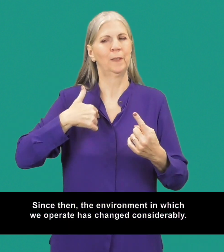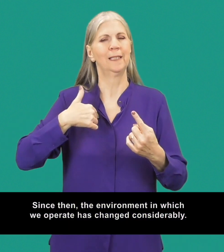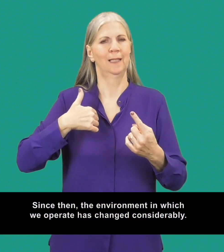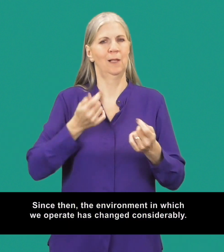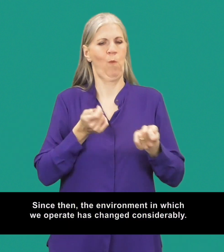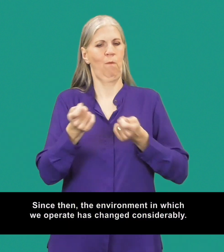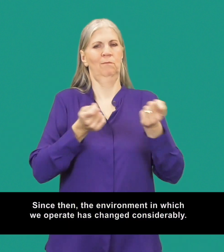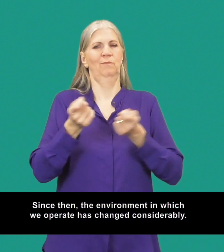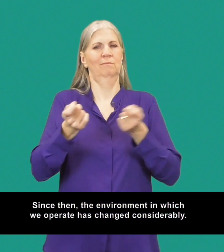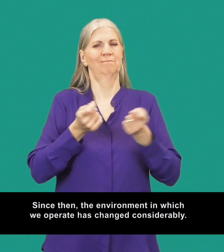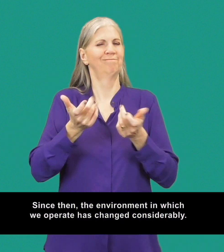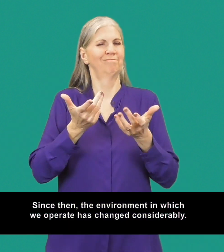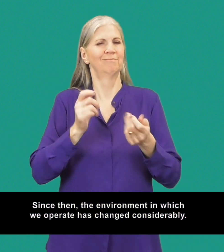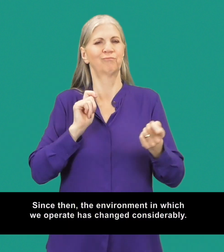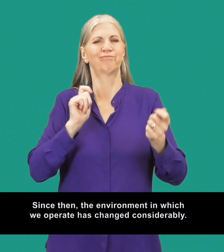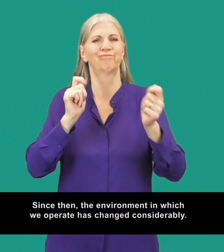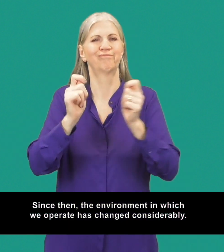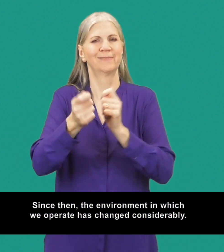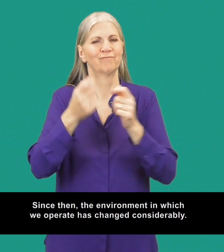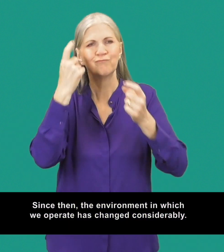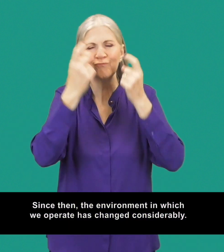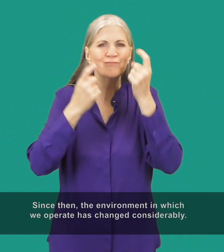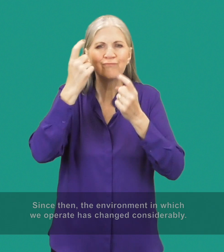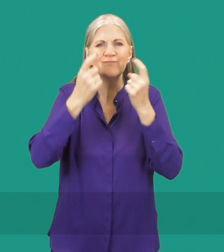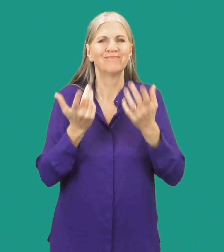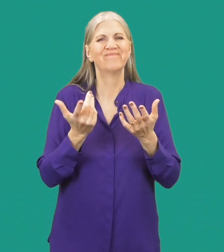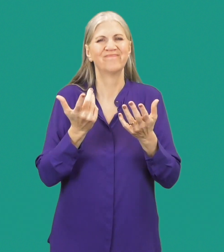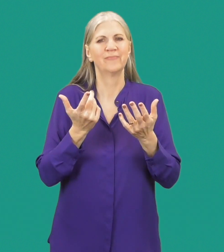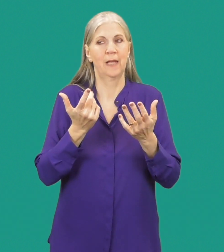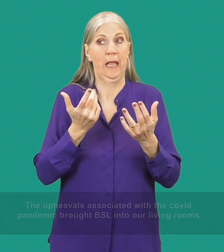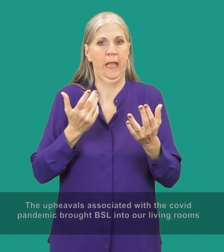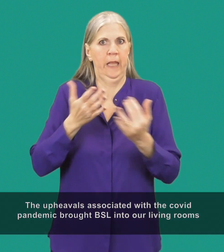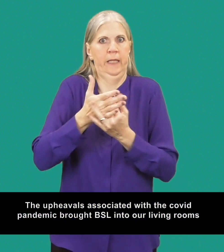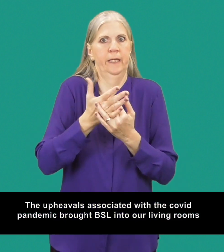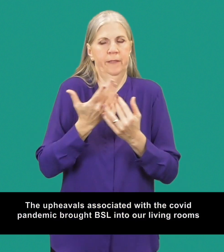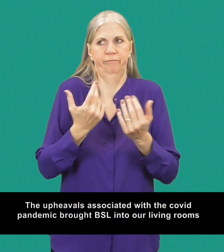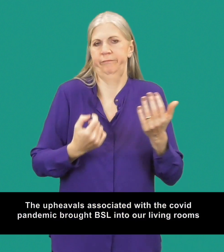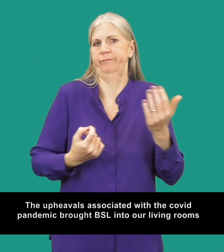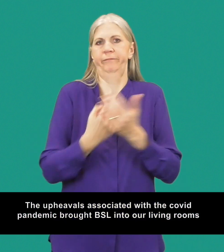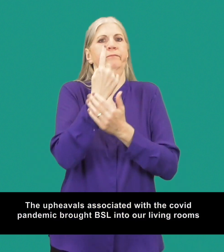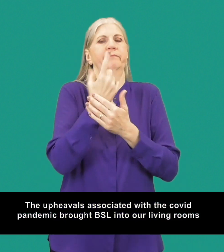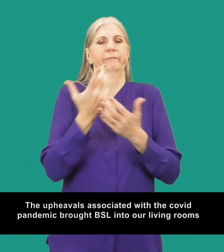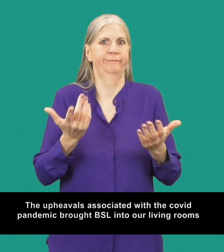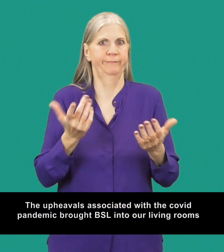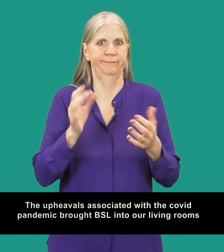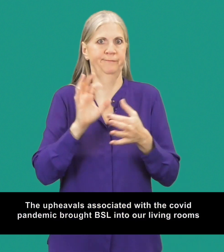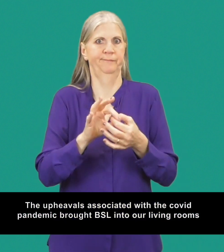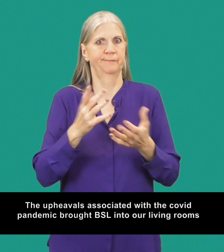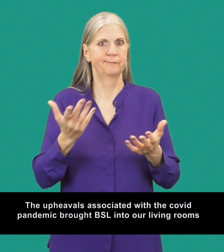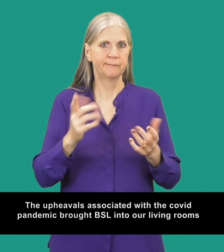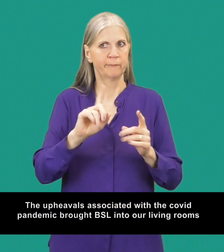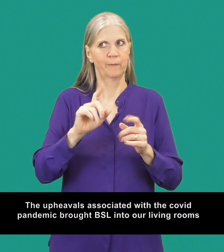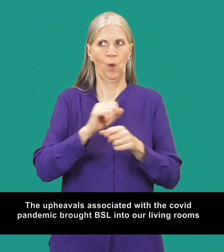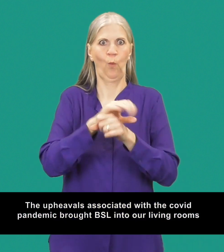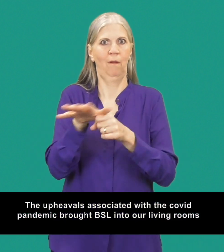considerably. The upheavals associated with the COVID pandemic brought BSL into our living